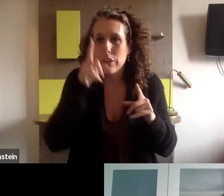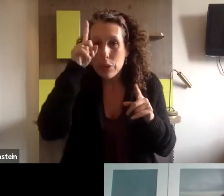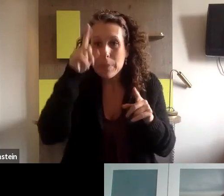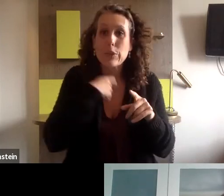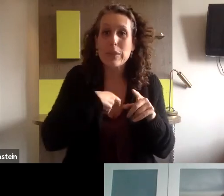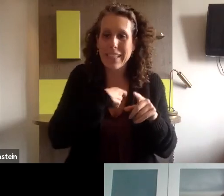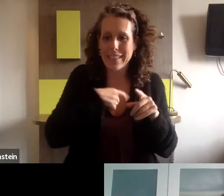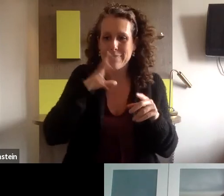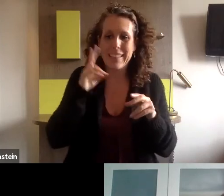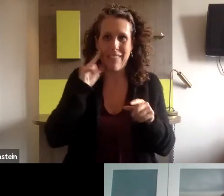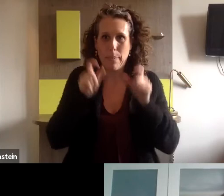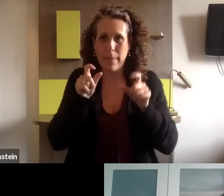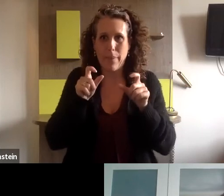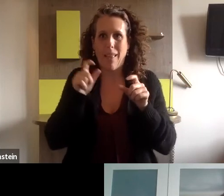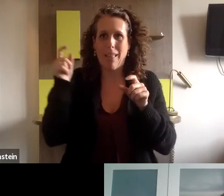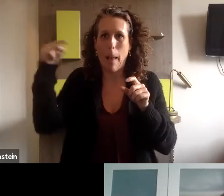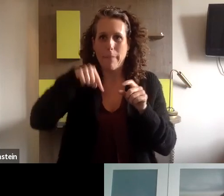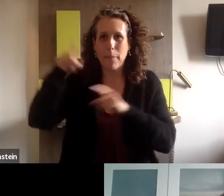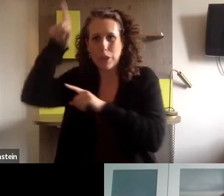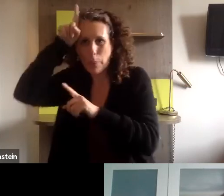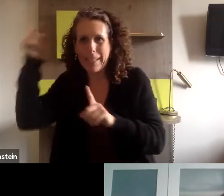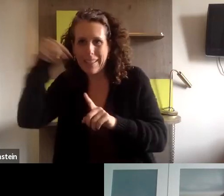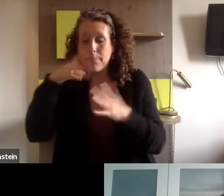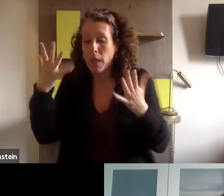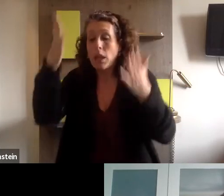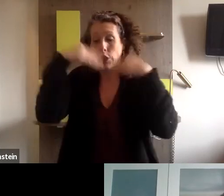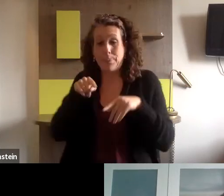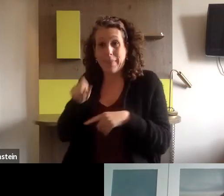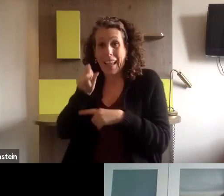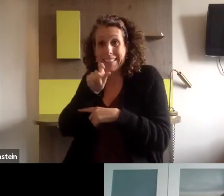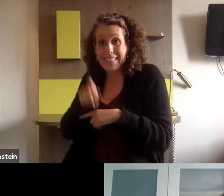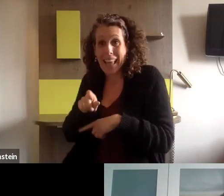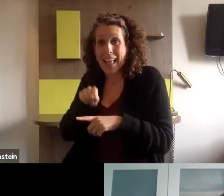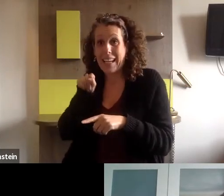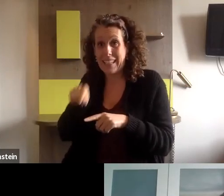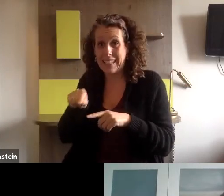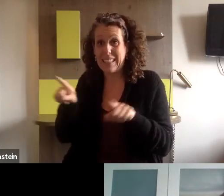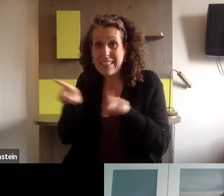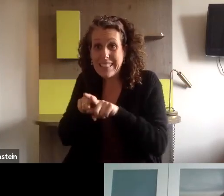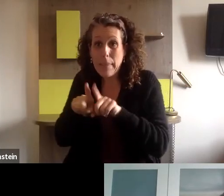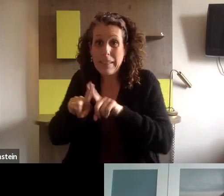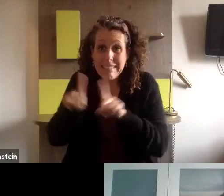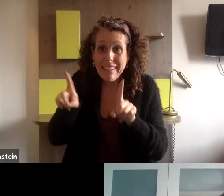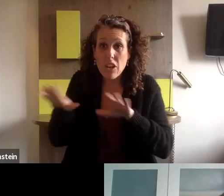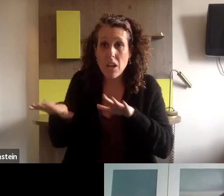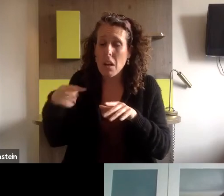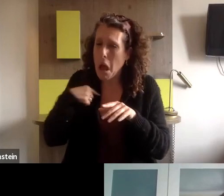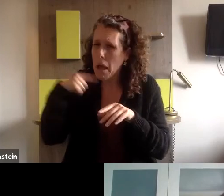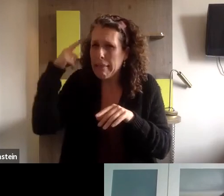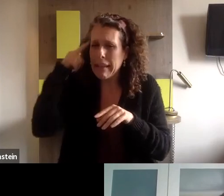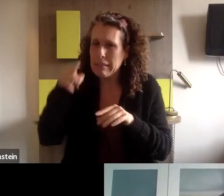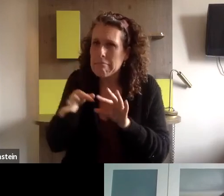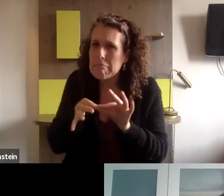from Germany. And the Italian version, I would assume it's maybe closer linked